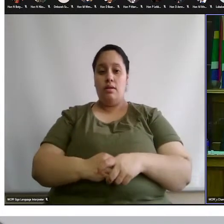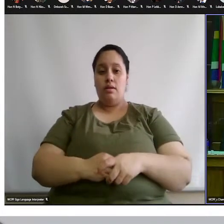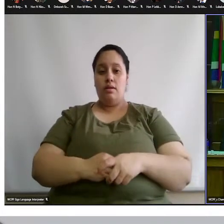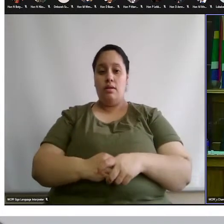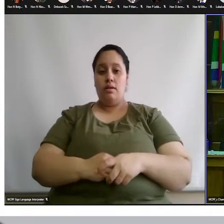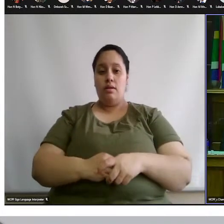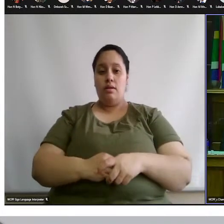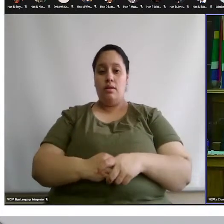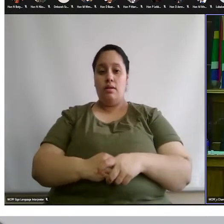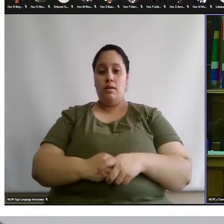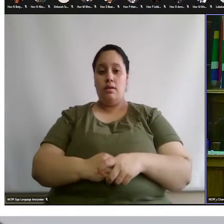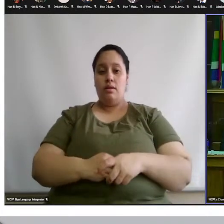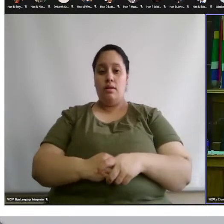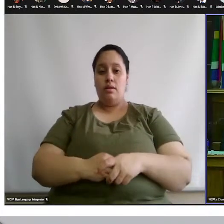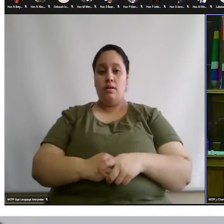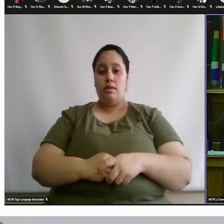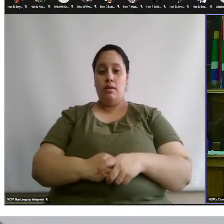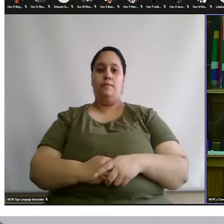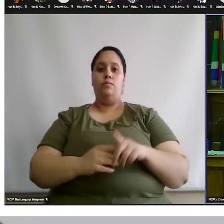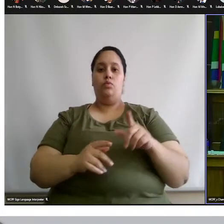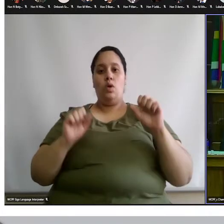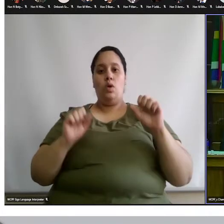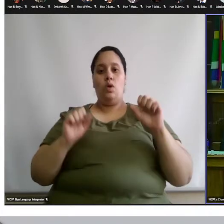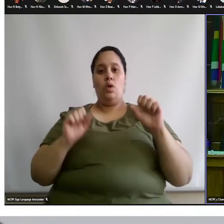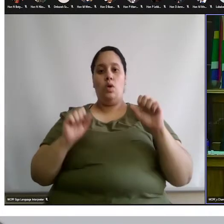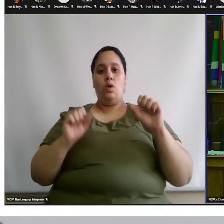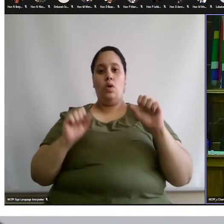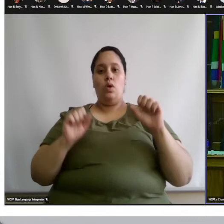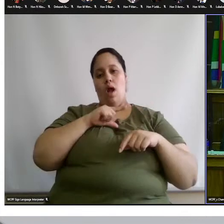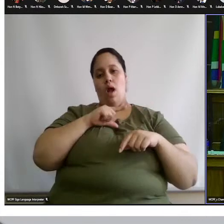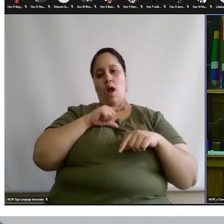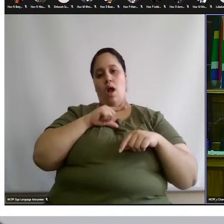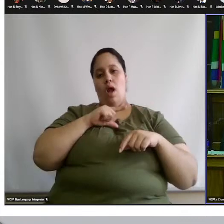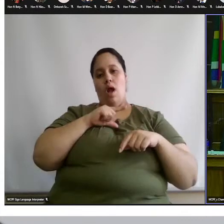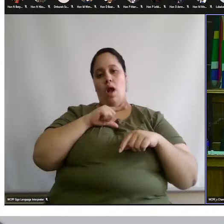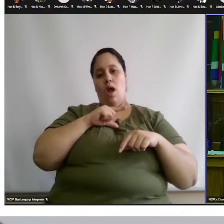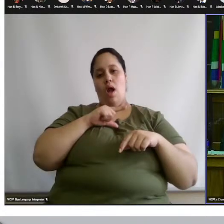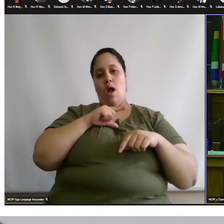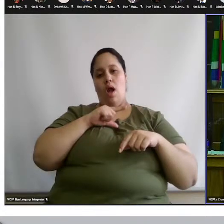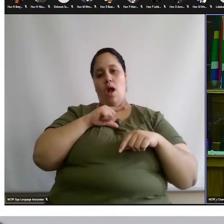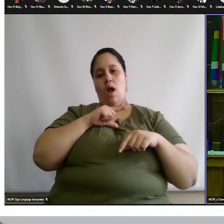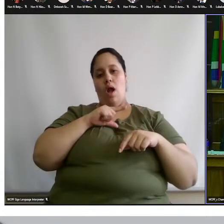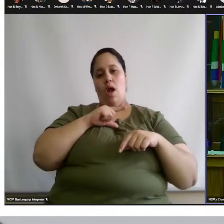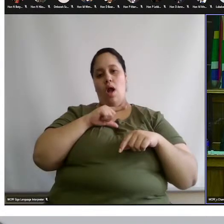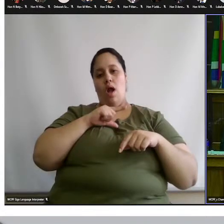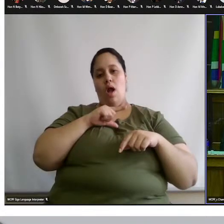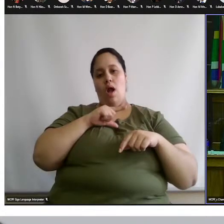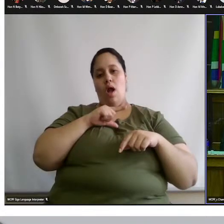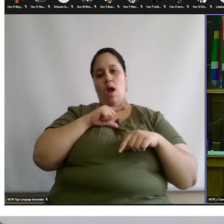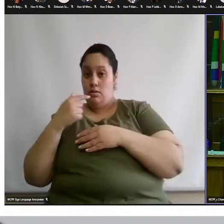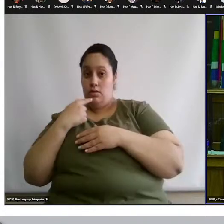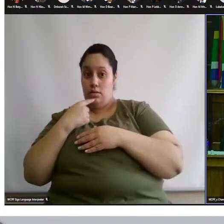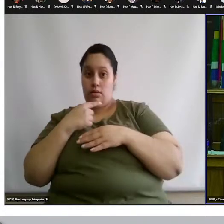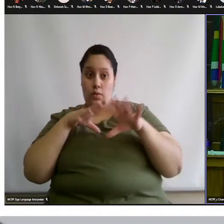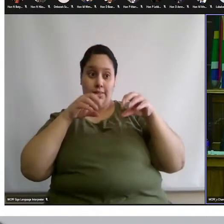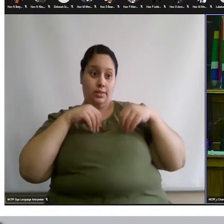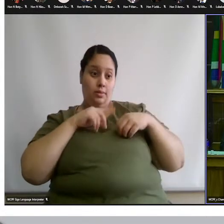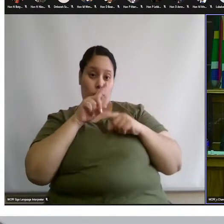You are allowed, Honourable the Premier. It's a debate. If the Honourable Member so wishes to grant you permission to do so.